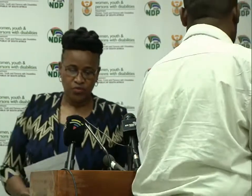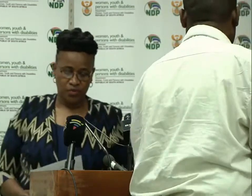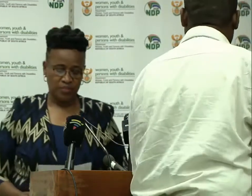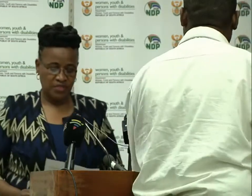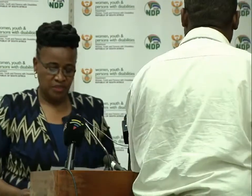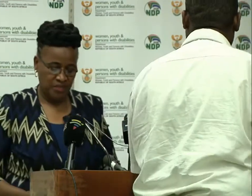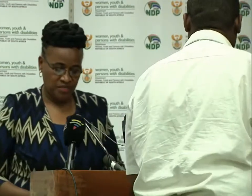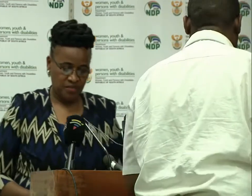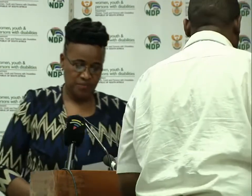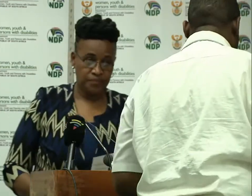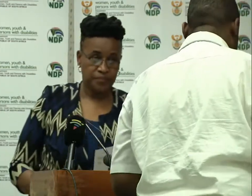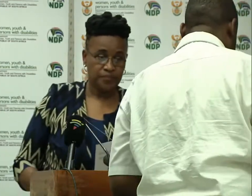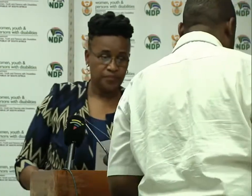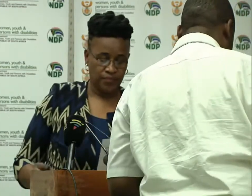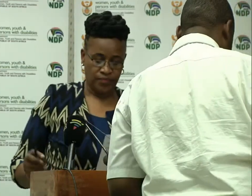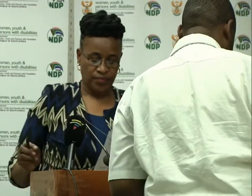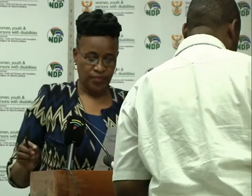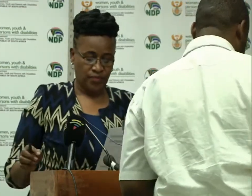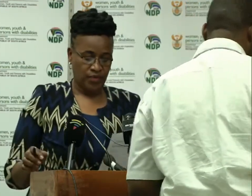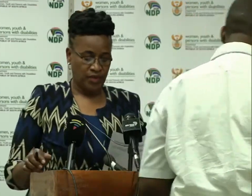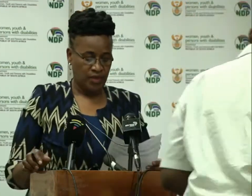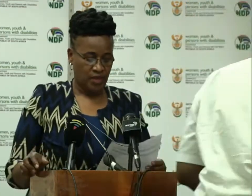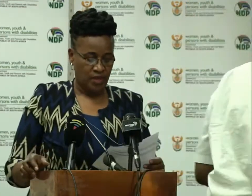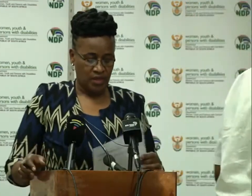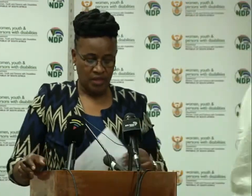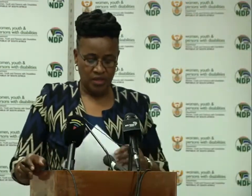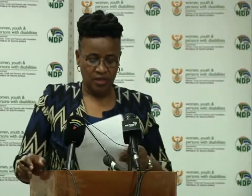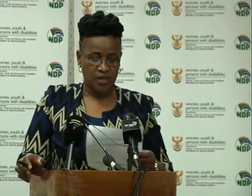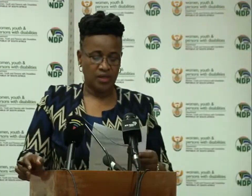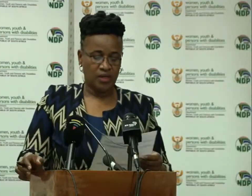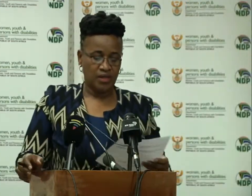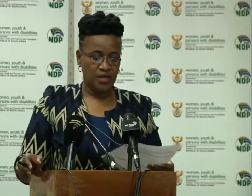Thank you, Mr. Padini.